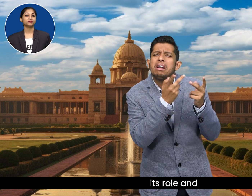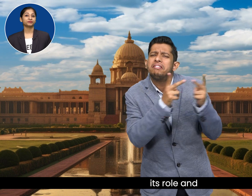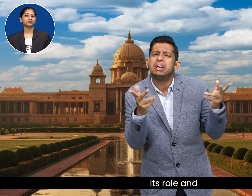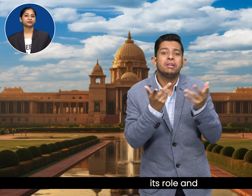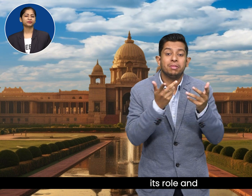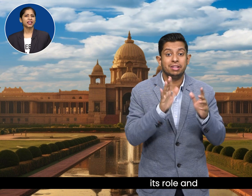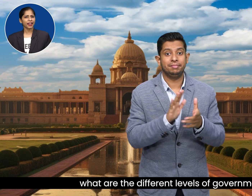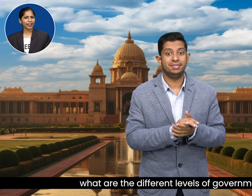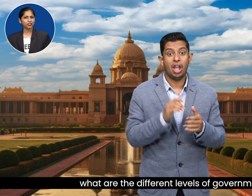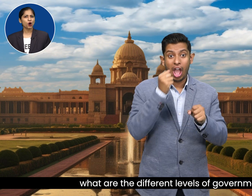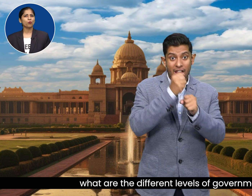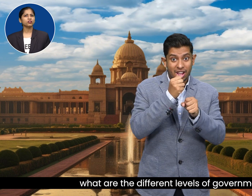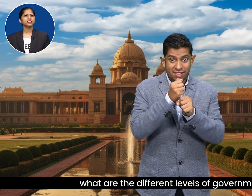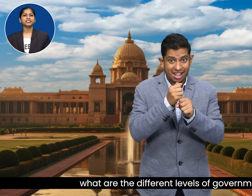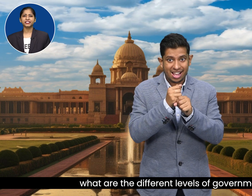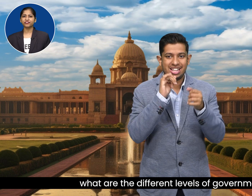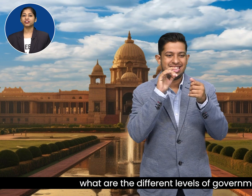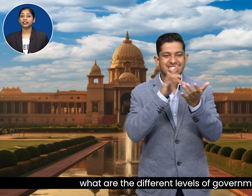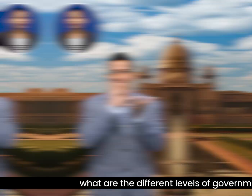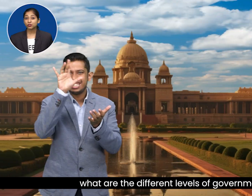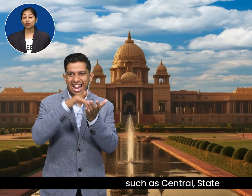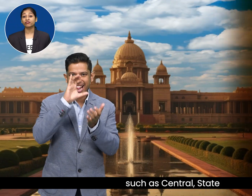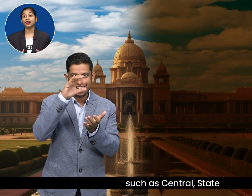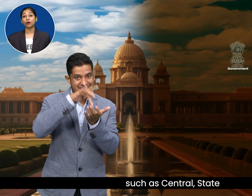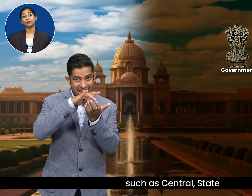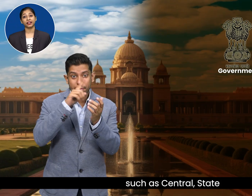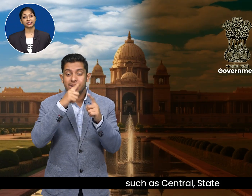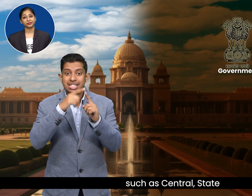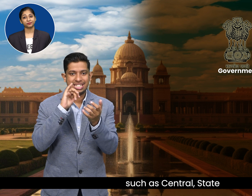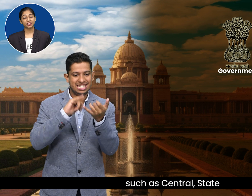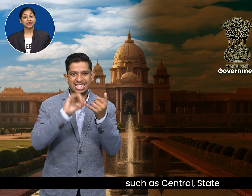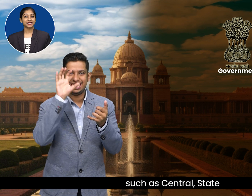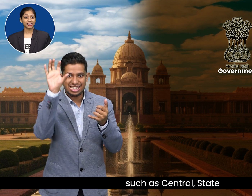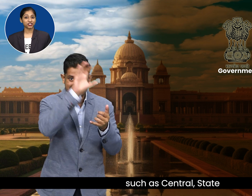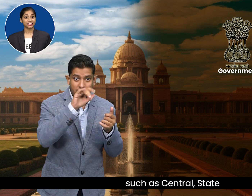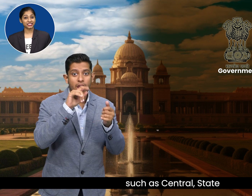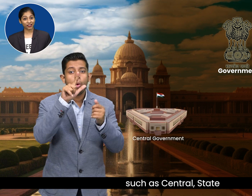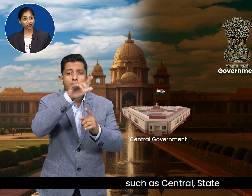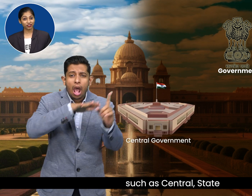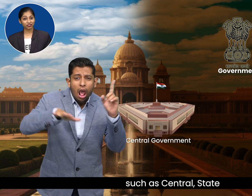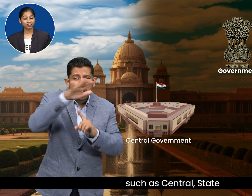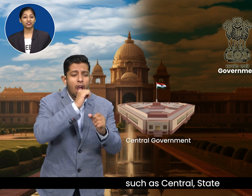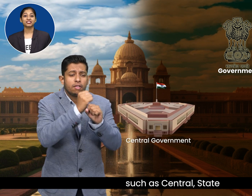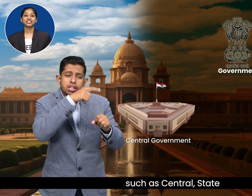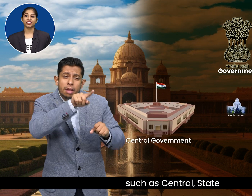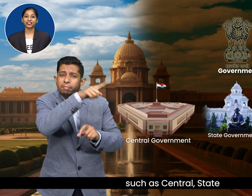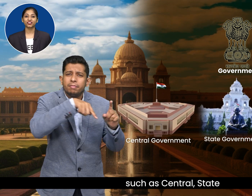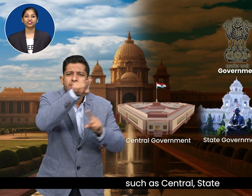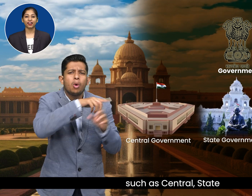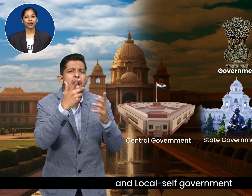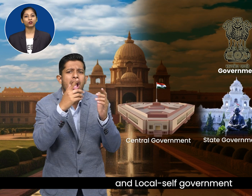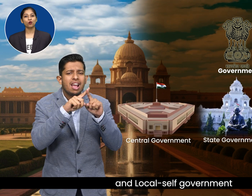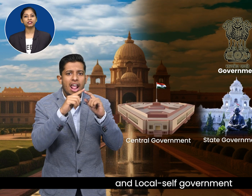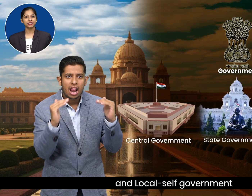role, and what are the different levels of government, such as central,